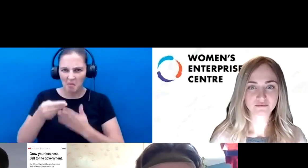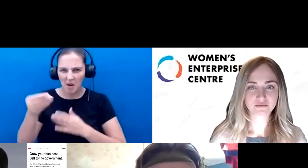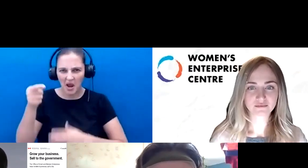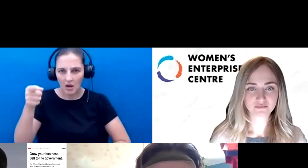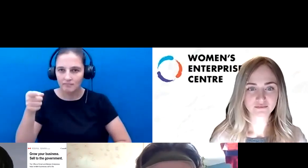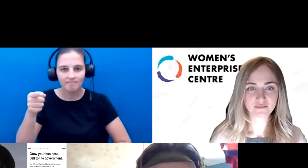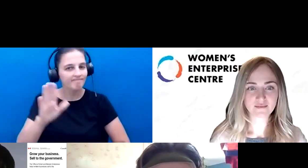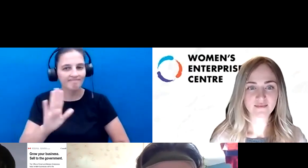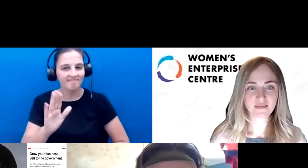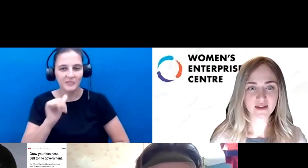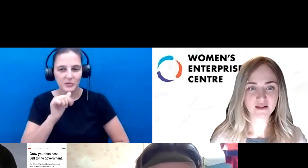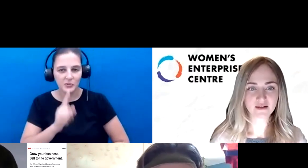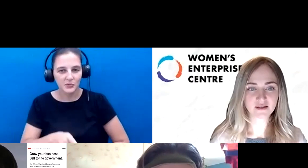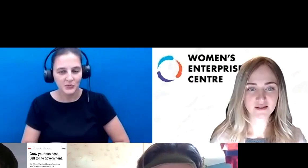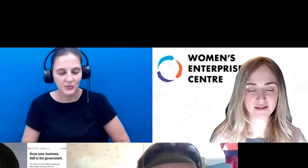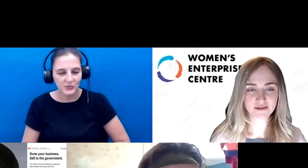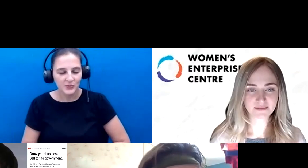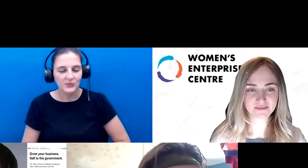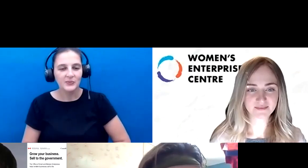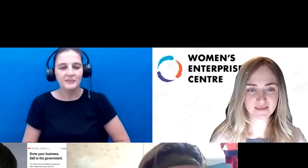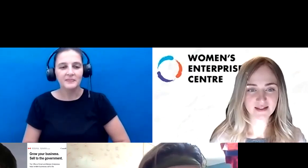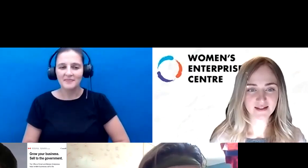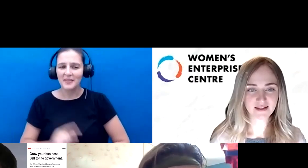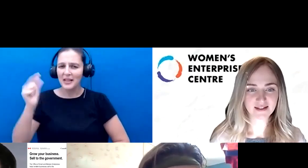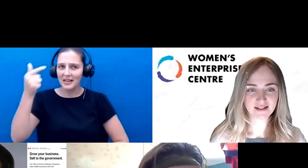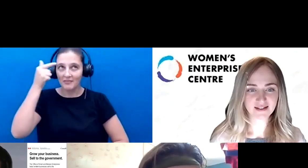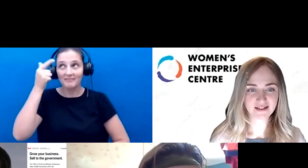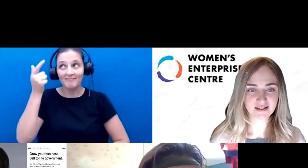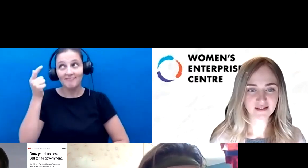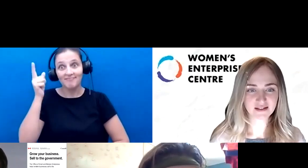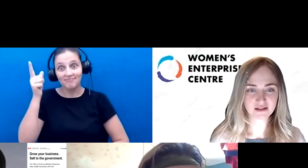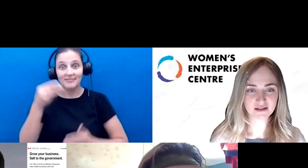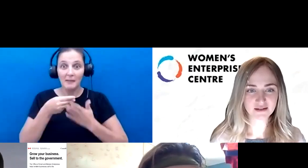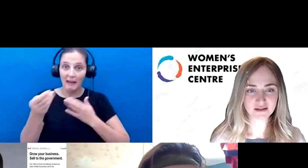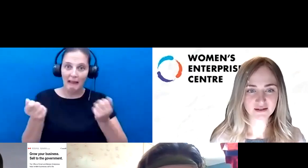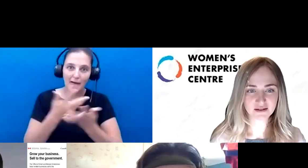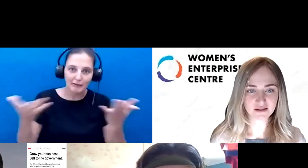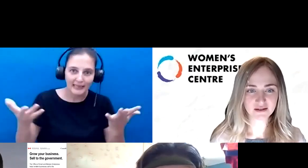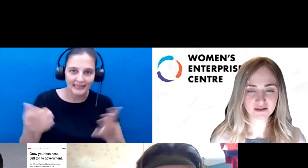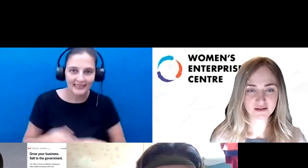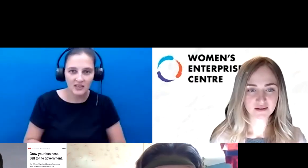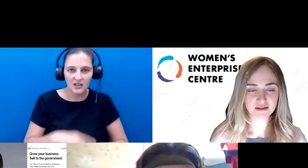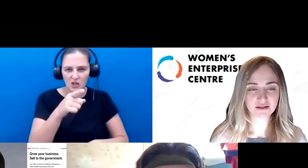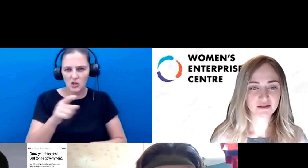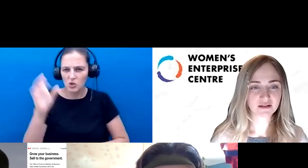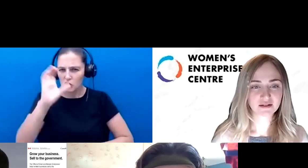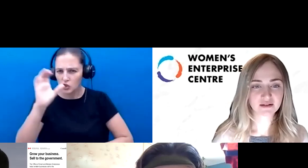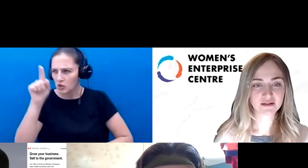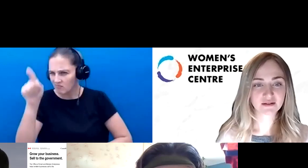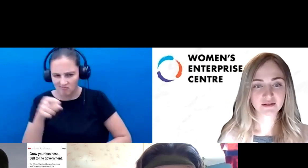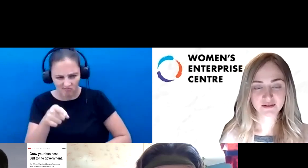is incorrect. Almost, like I said, we buy just about everything. If you aren't seeing it on buy and sell, it's